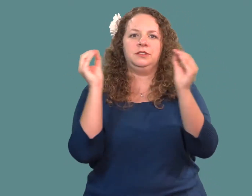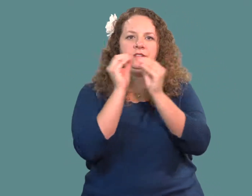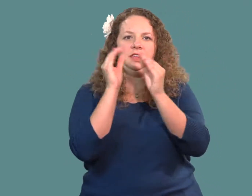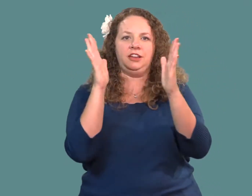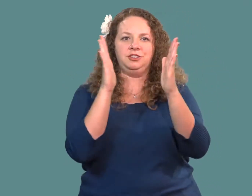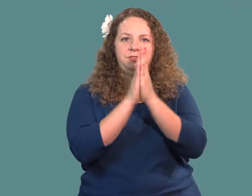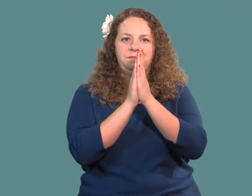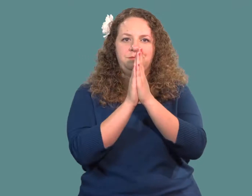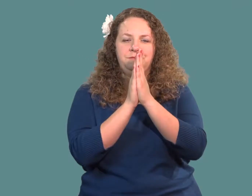Clash.